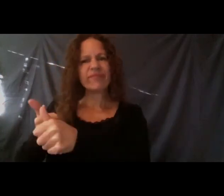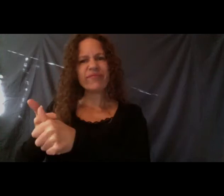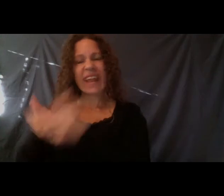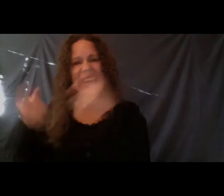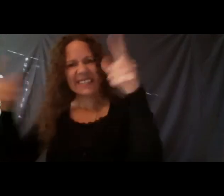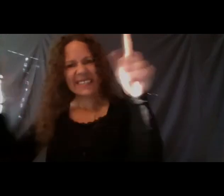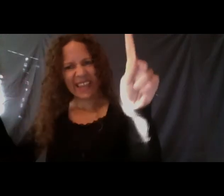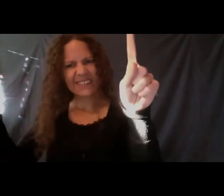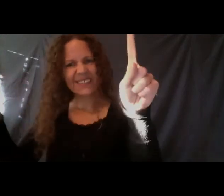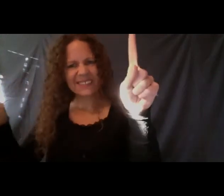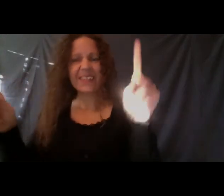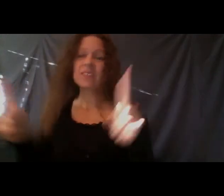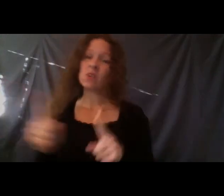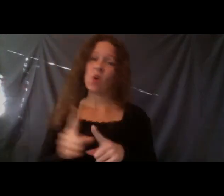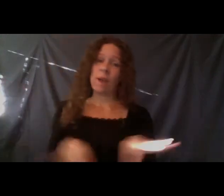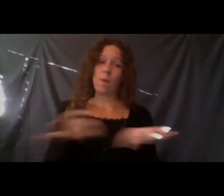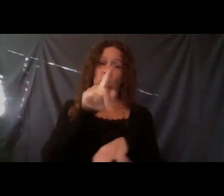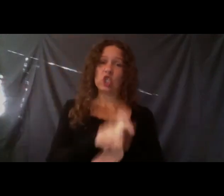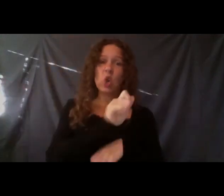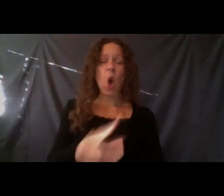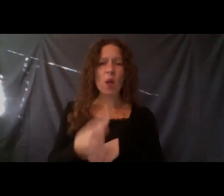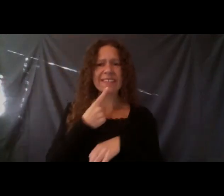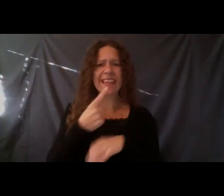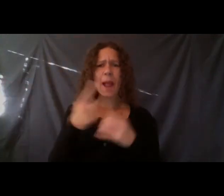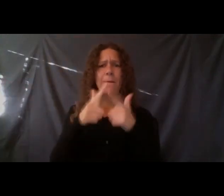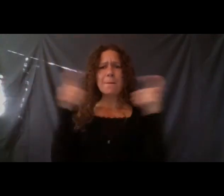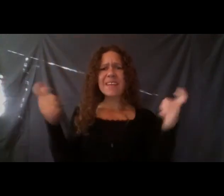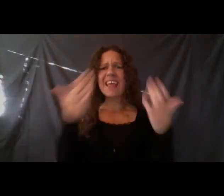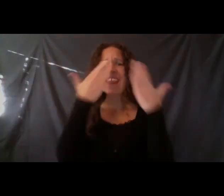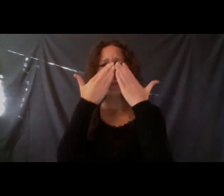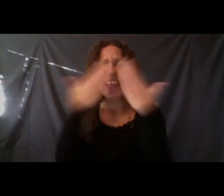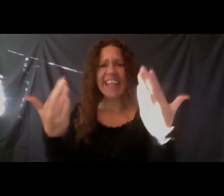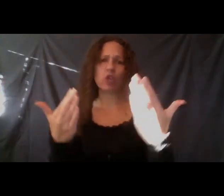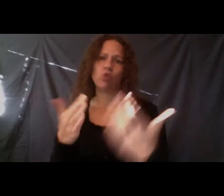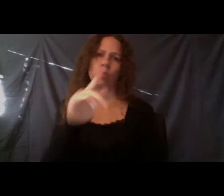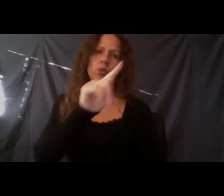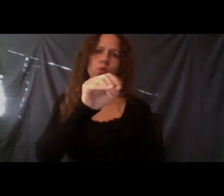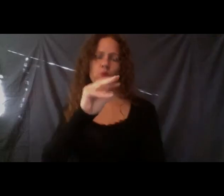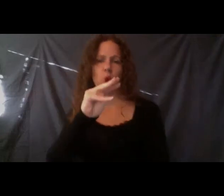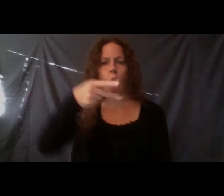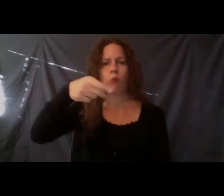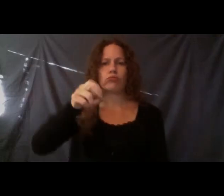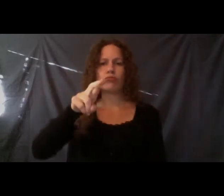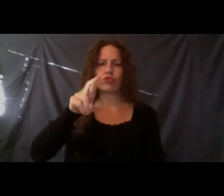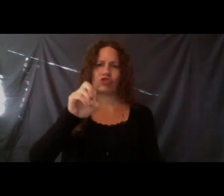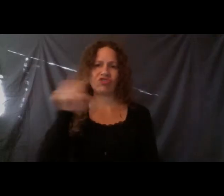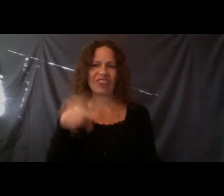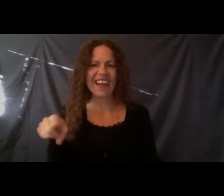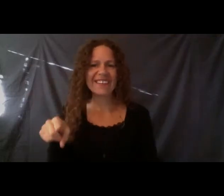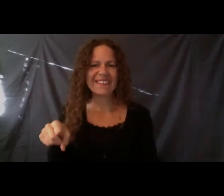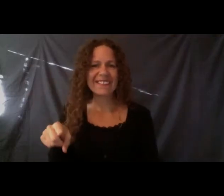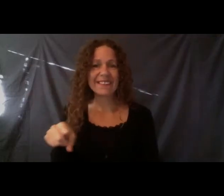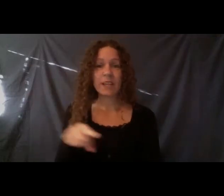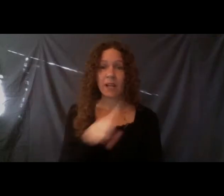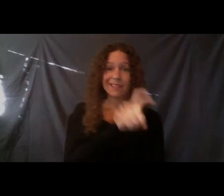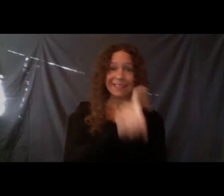won. So we should all say a big thank you to Tom Perez. You know, Texas 3 elections ago, we missed turning